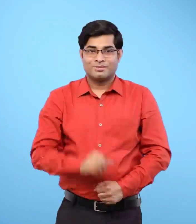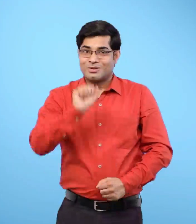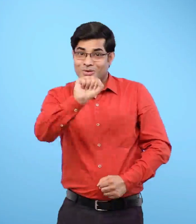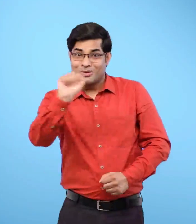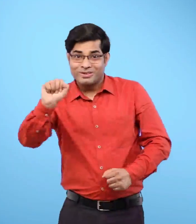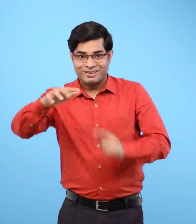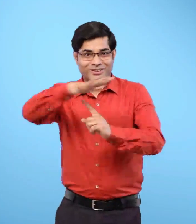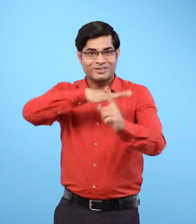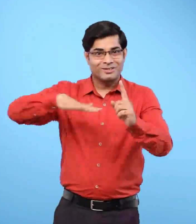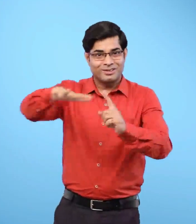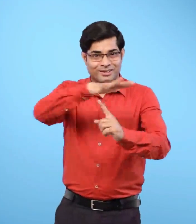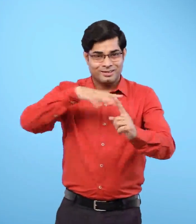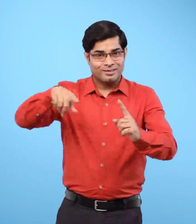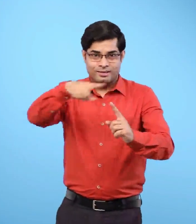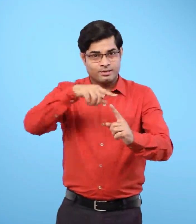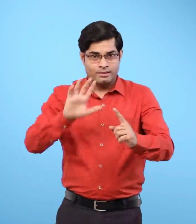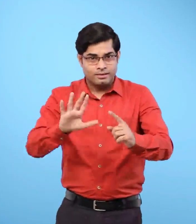Which are the coldest months in your area?